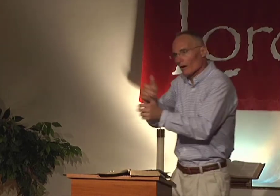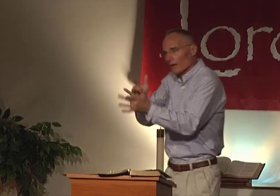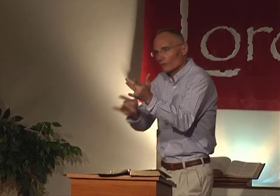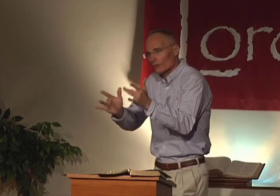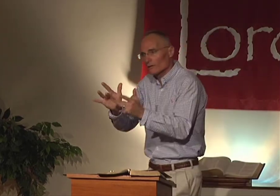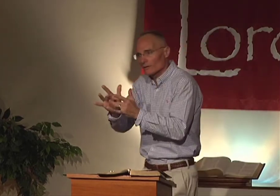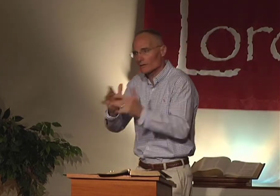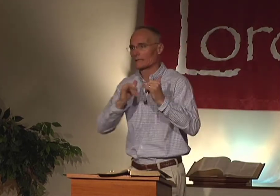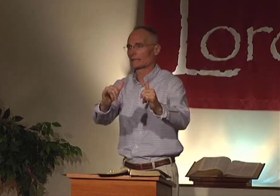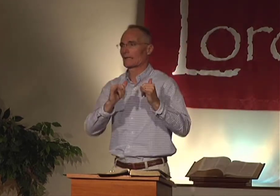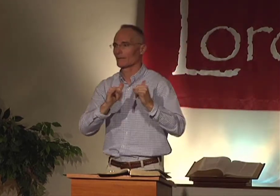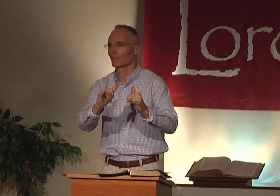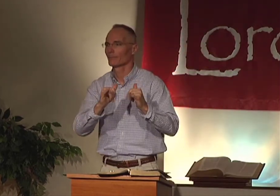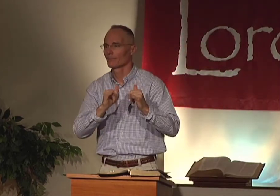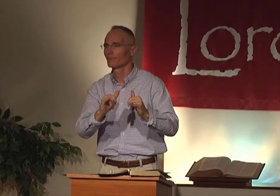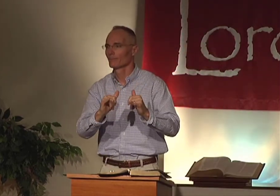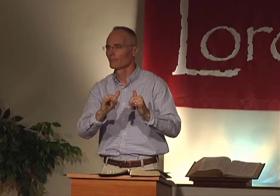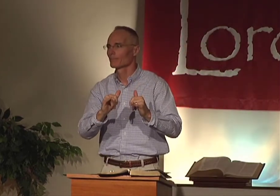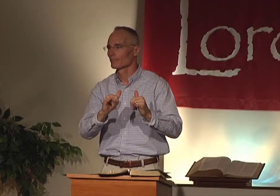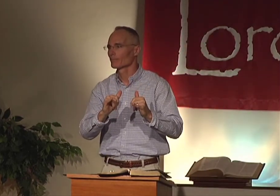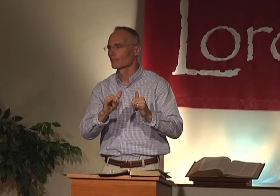I want you to follow Jesus just like I do.